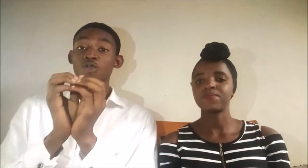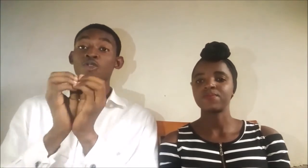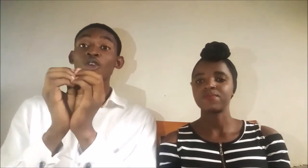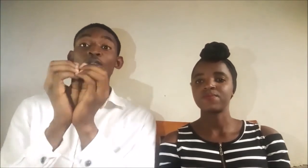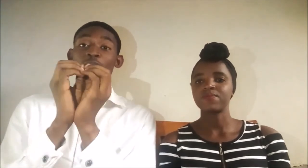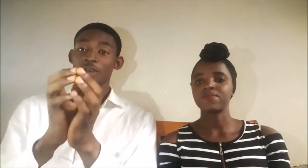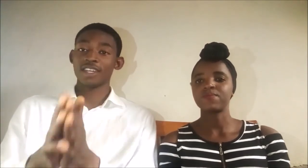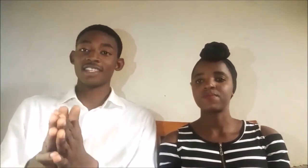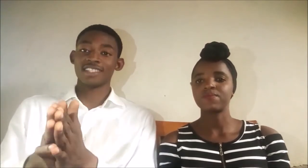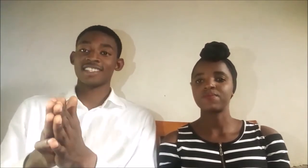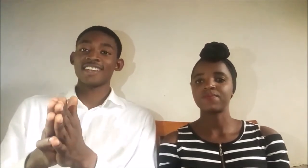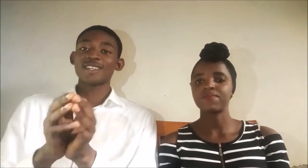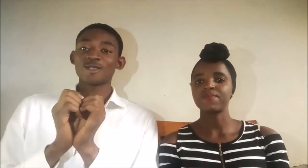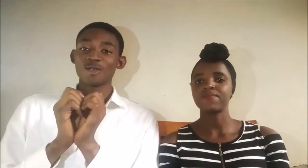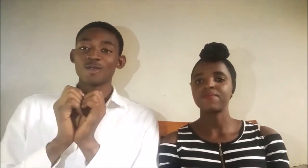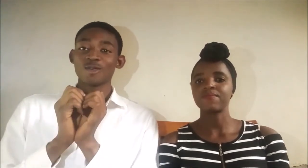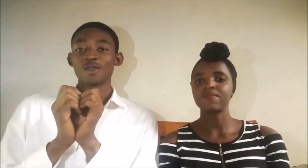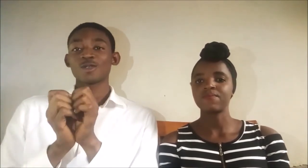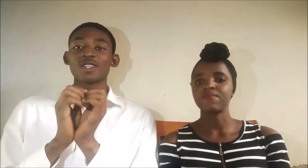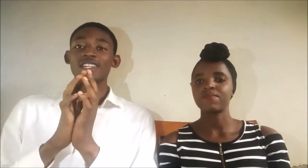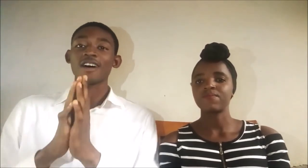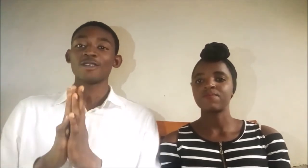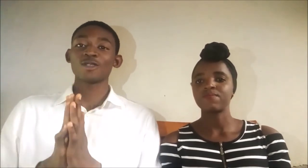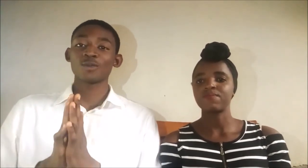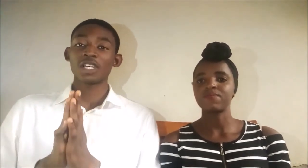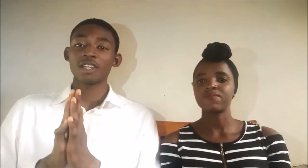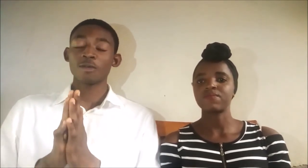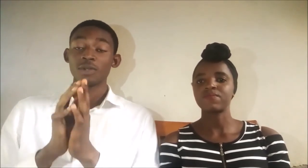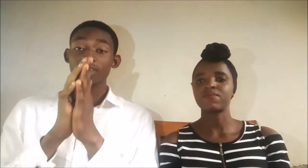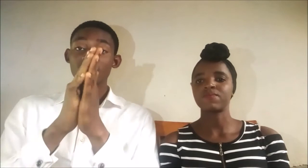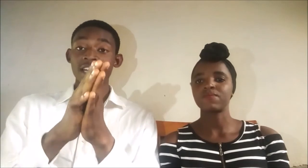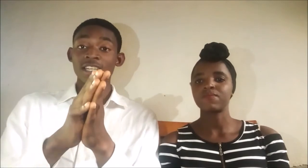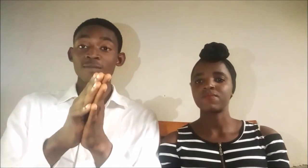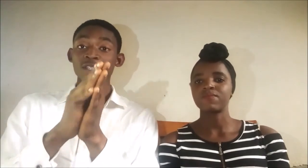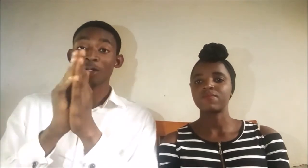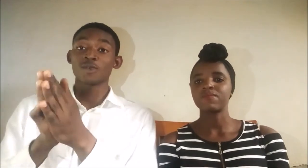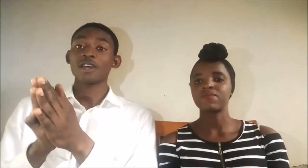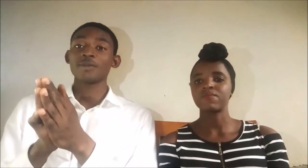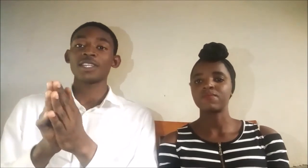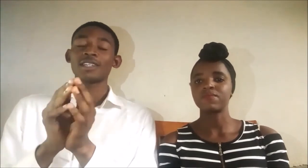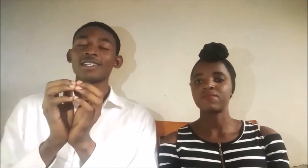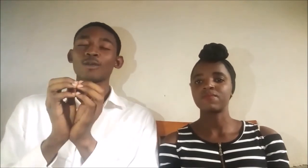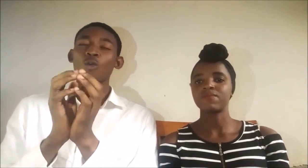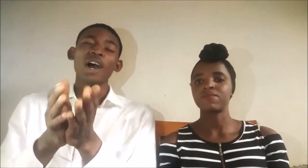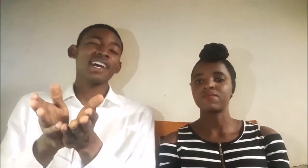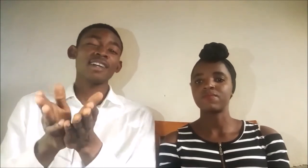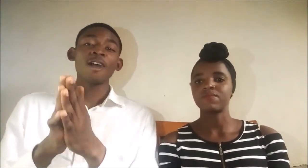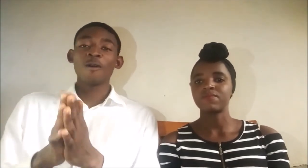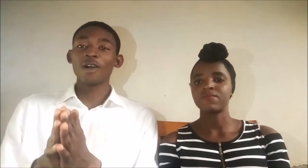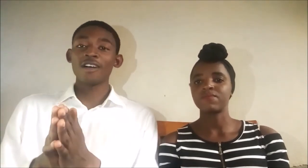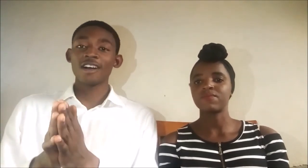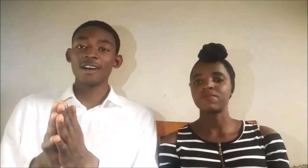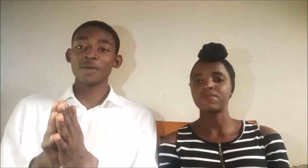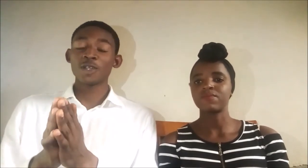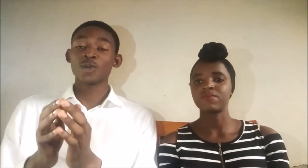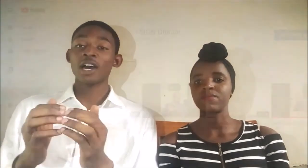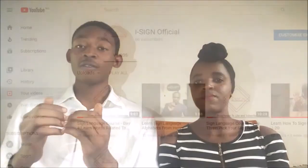not forget to go to that our YouTube channel. Please like it, please subscribe it. And why? Well, because we have all